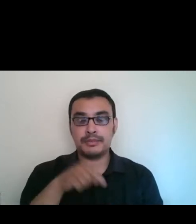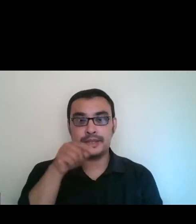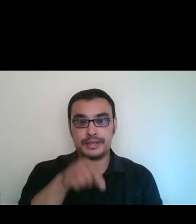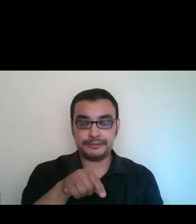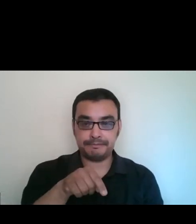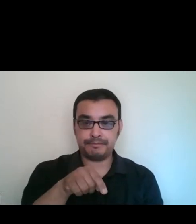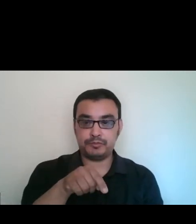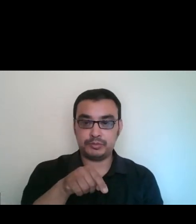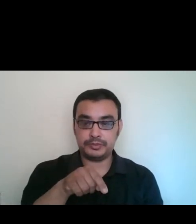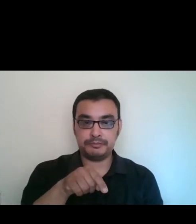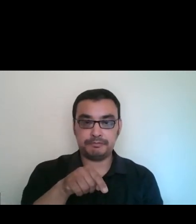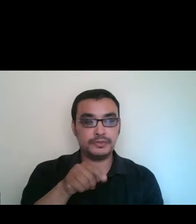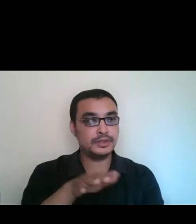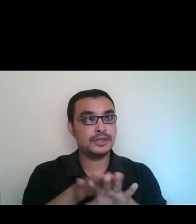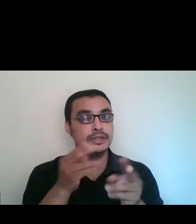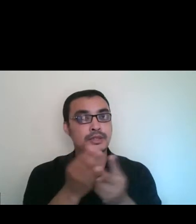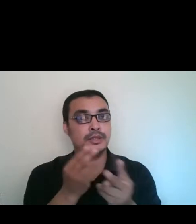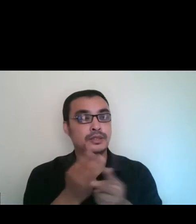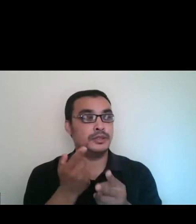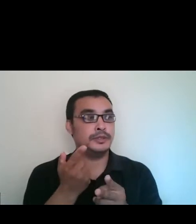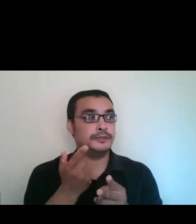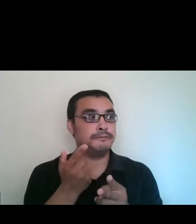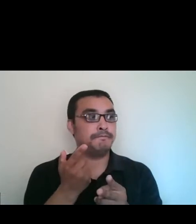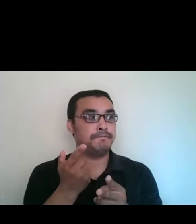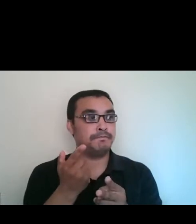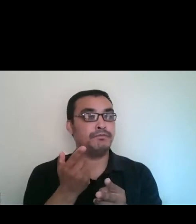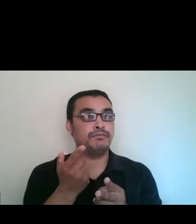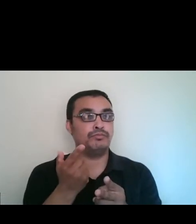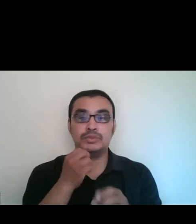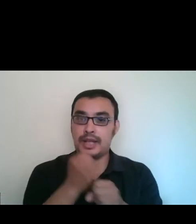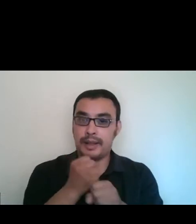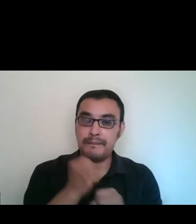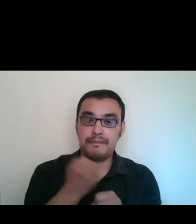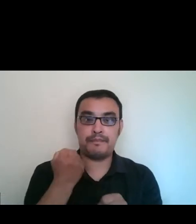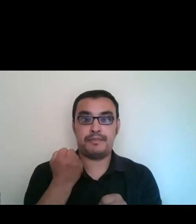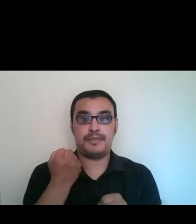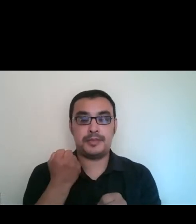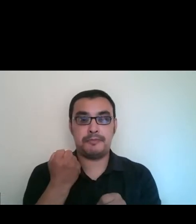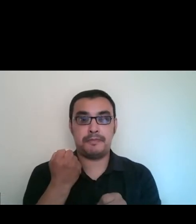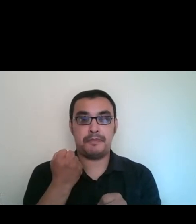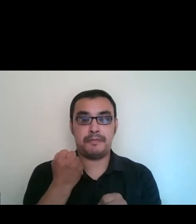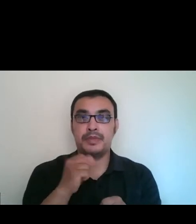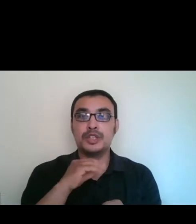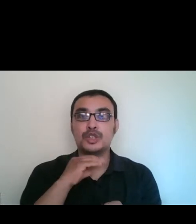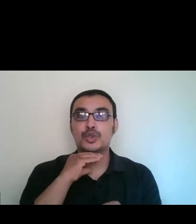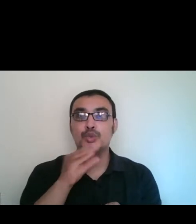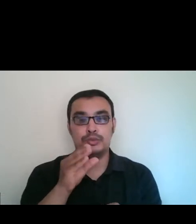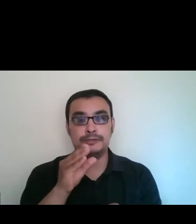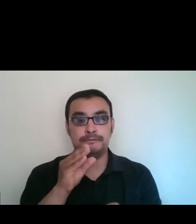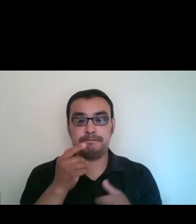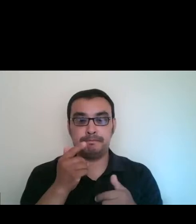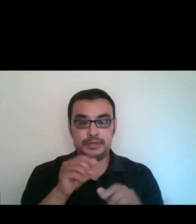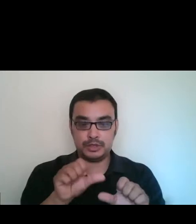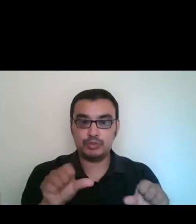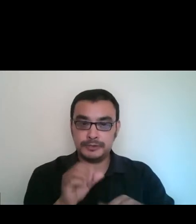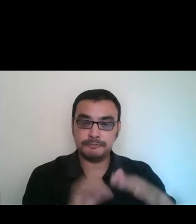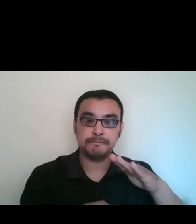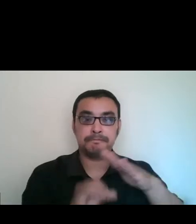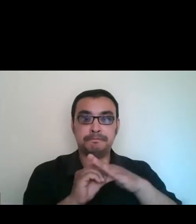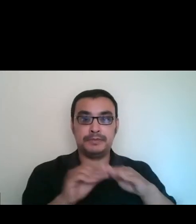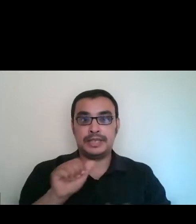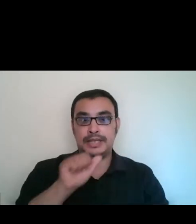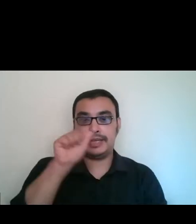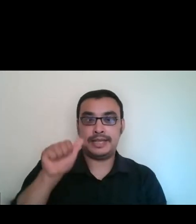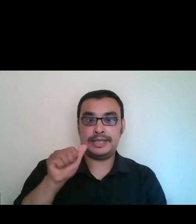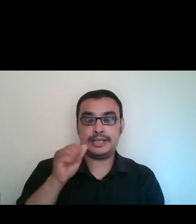the most brightful minds working on youth access to land in Asia, not only those